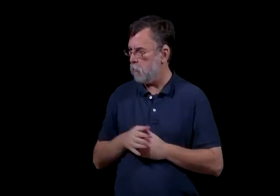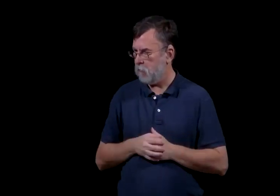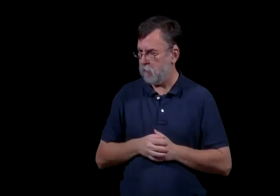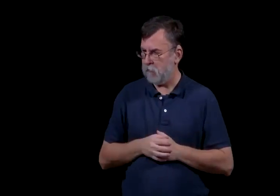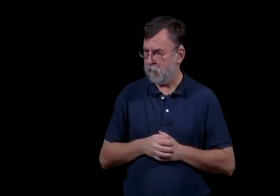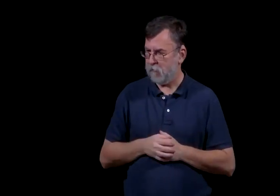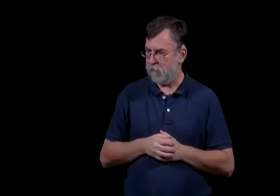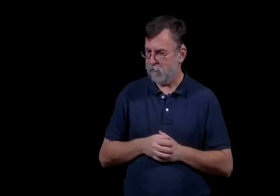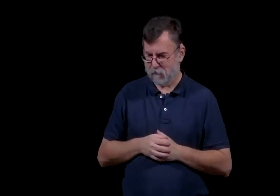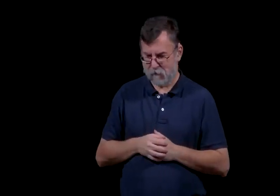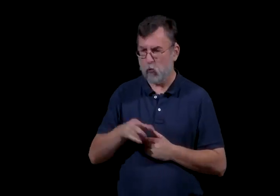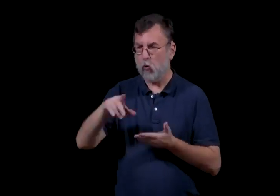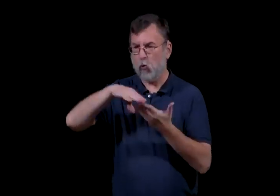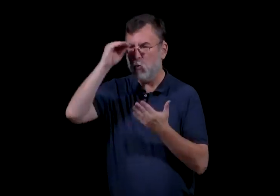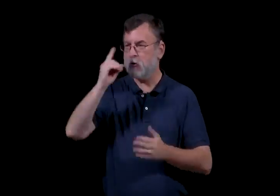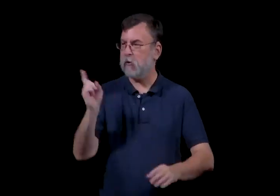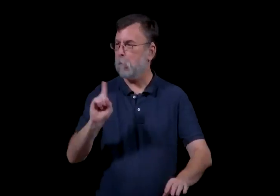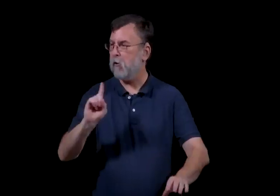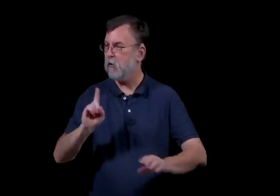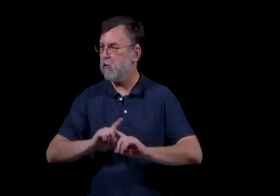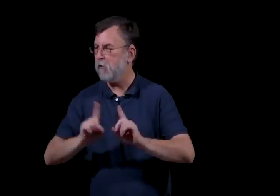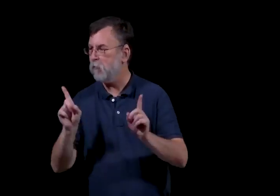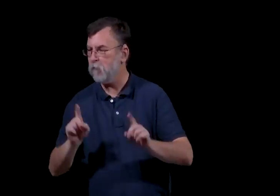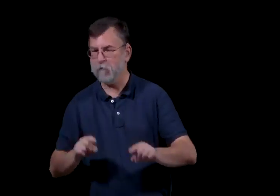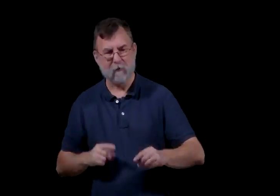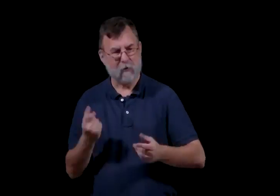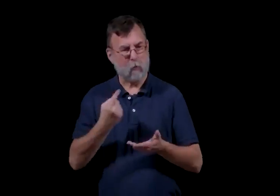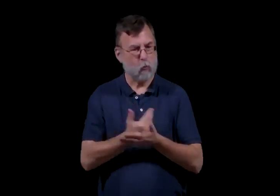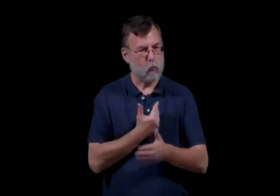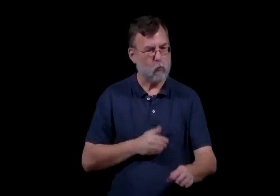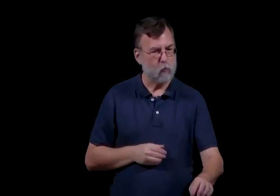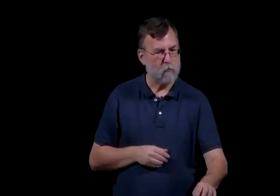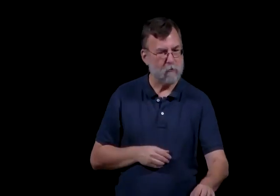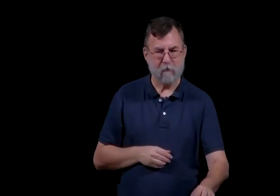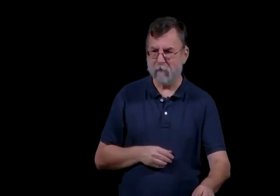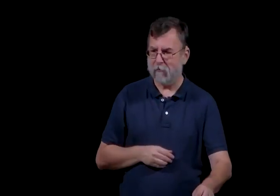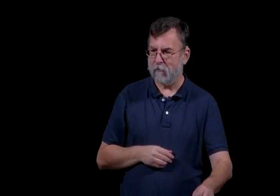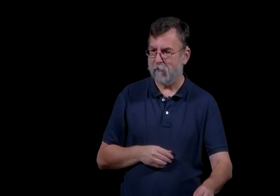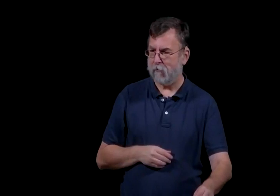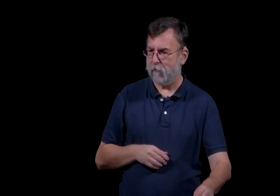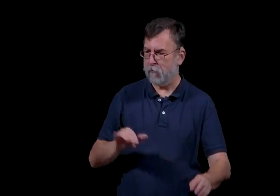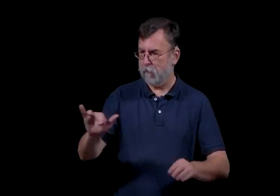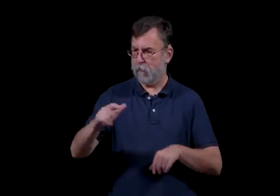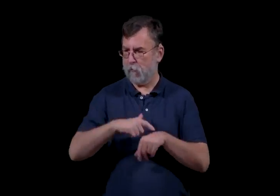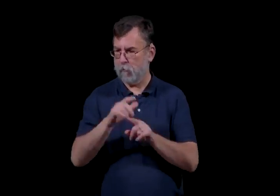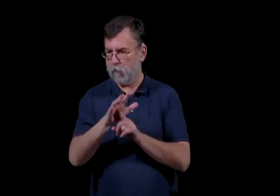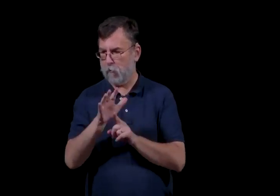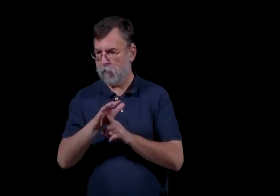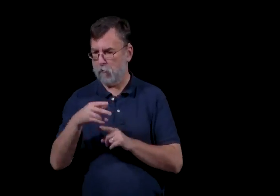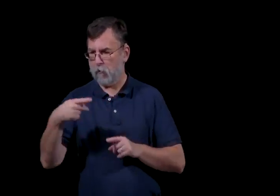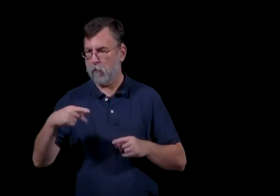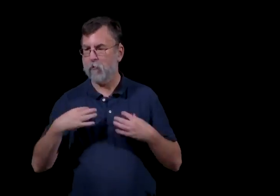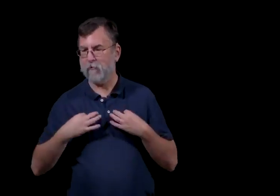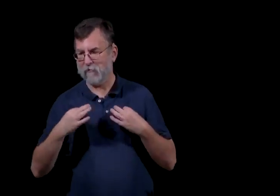And that's part of Bible history. So you learned something different today, something new.